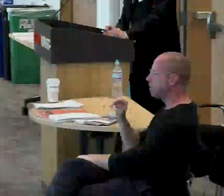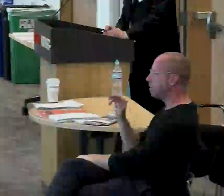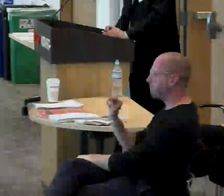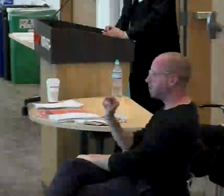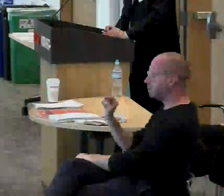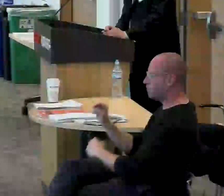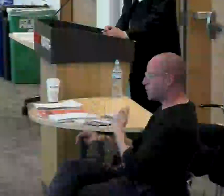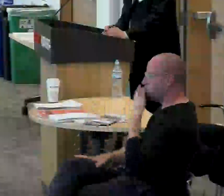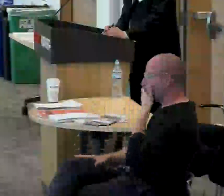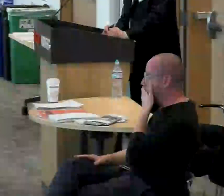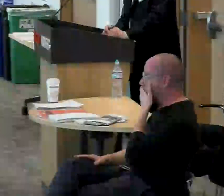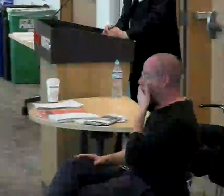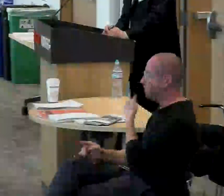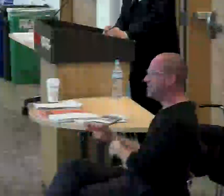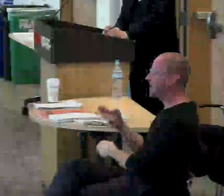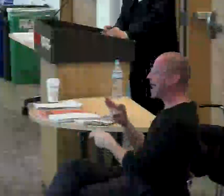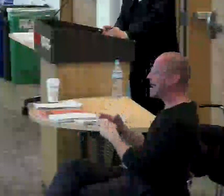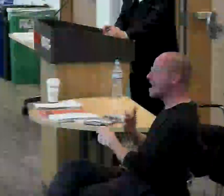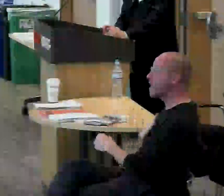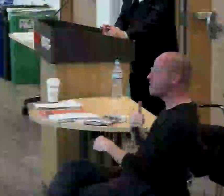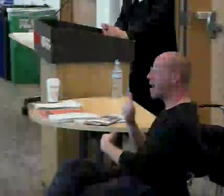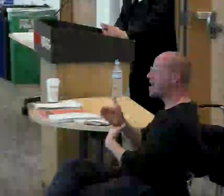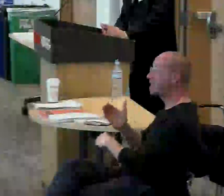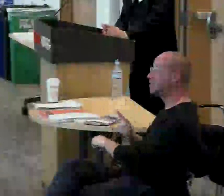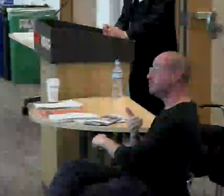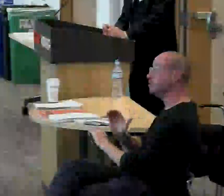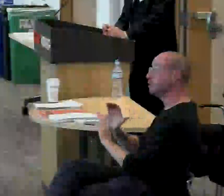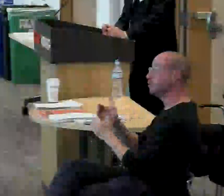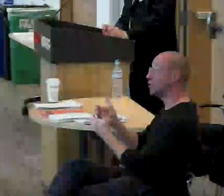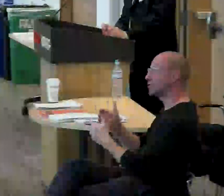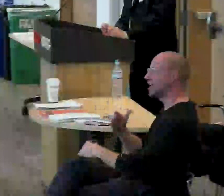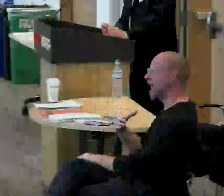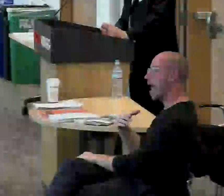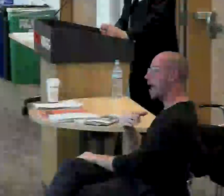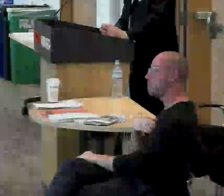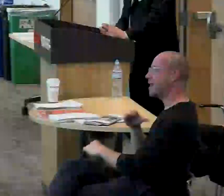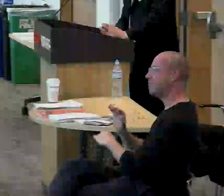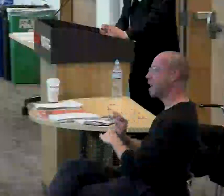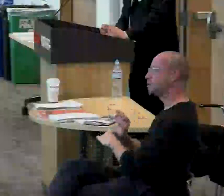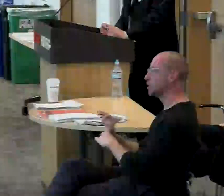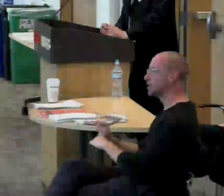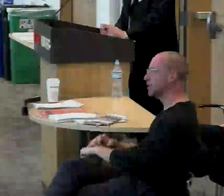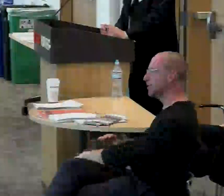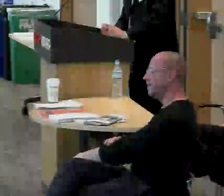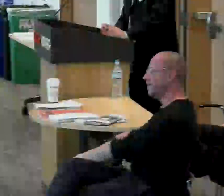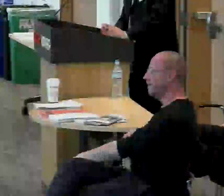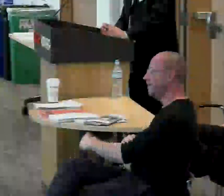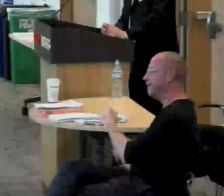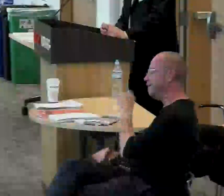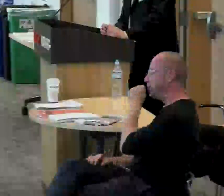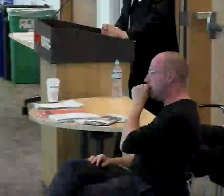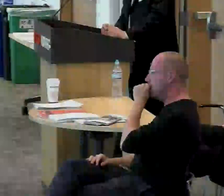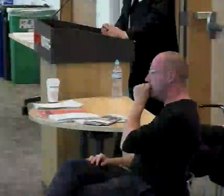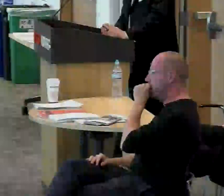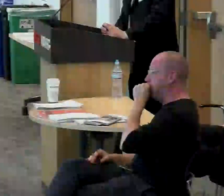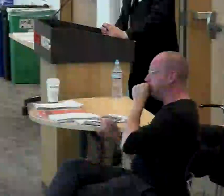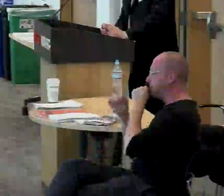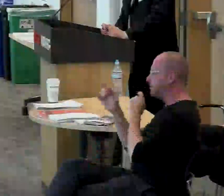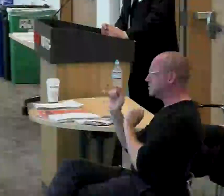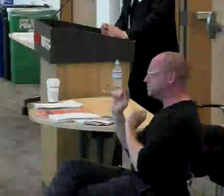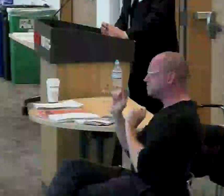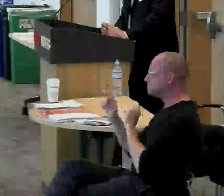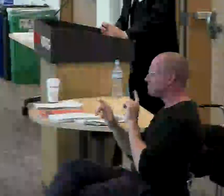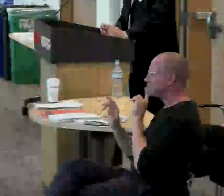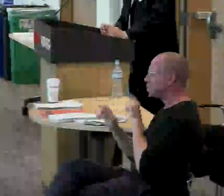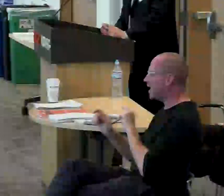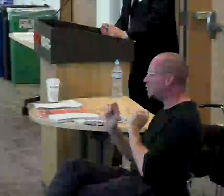of my next band. It's a good one. And it's fully accessible, and they're really responsive. And like